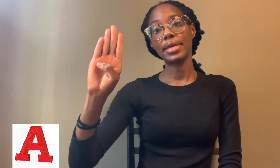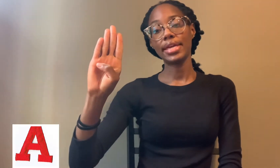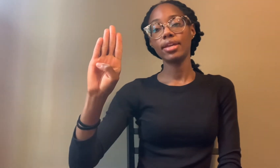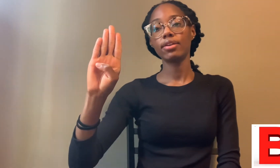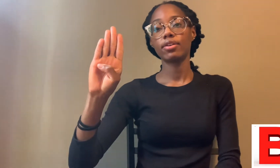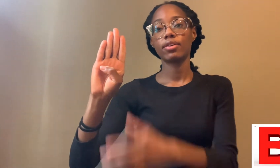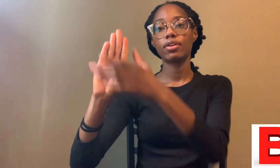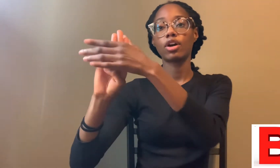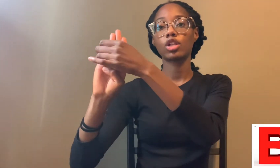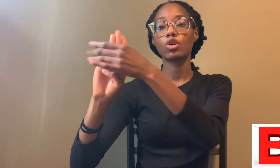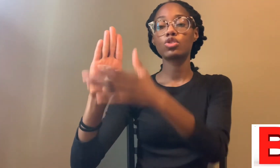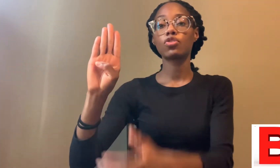B, a closed 4.